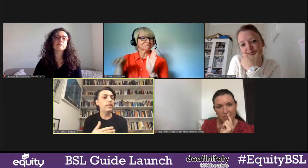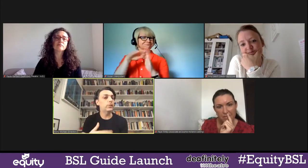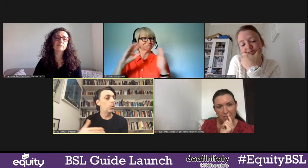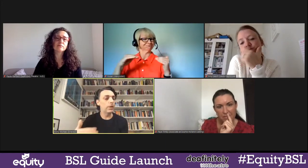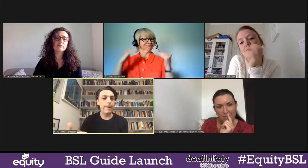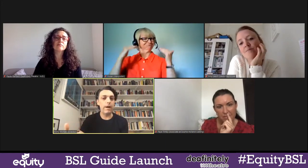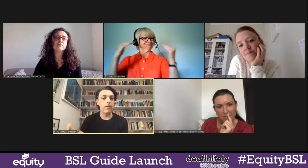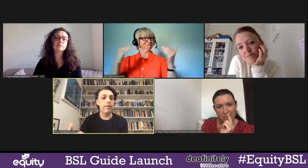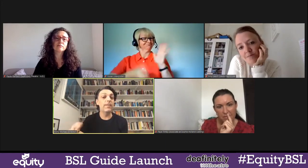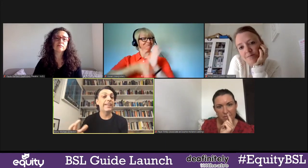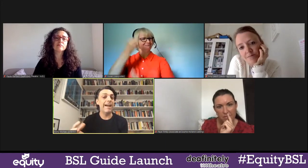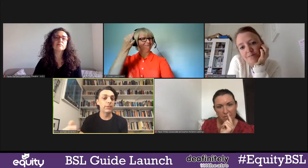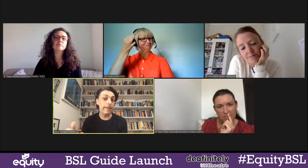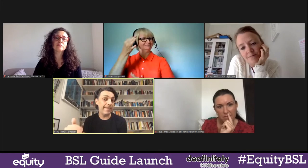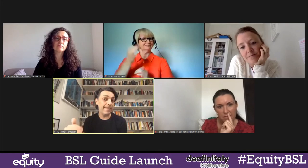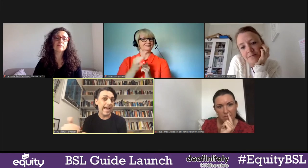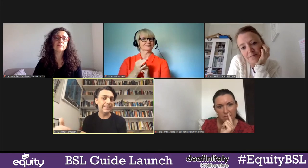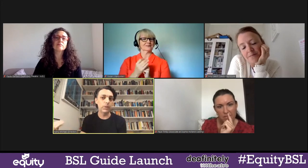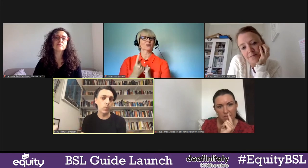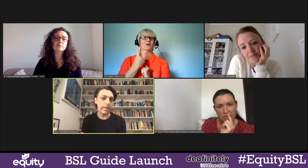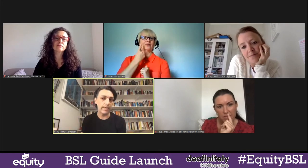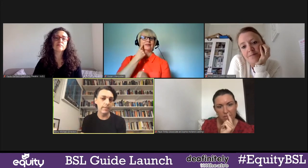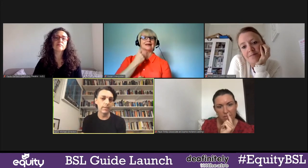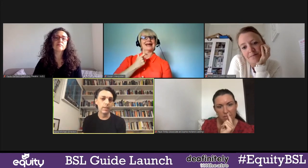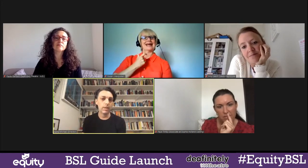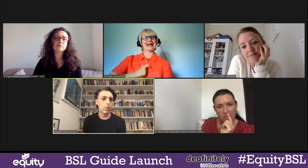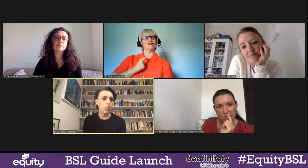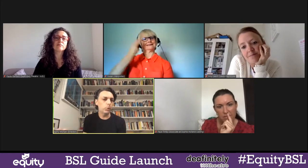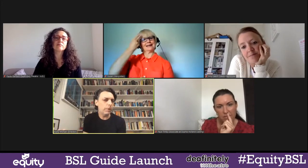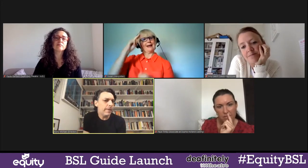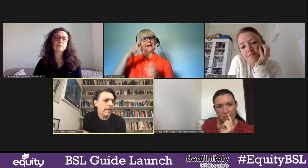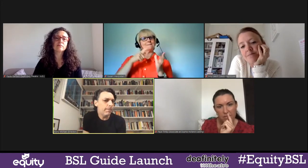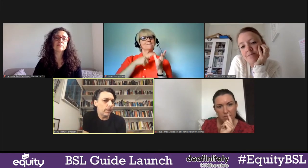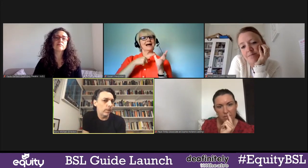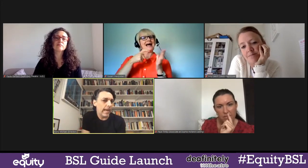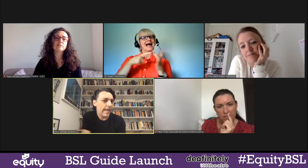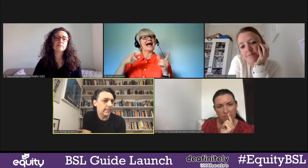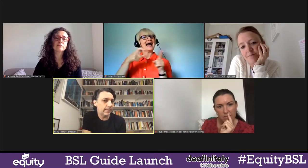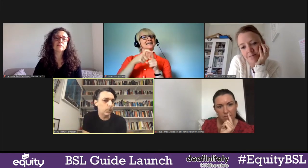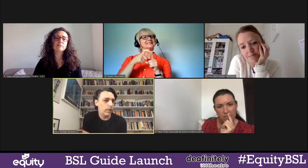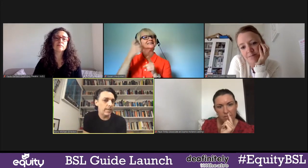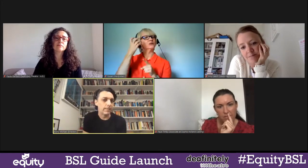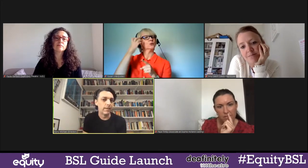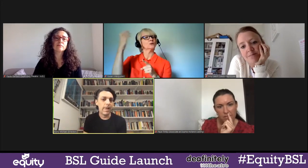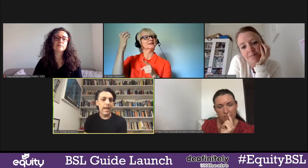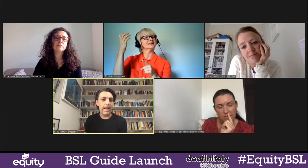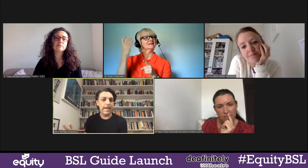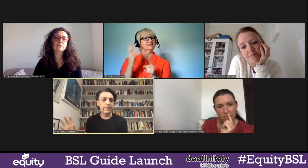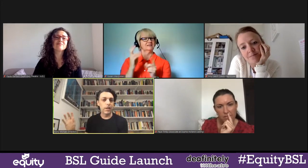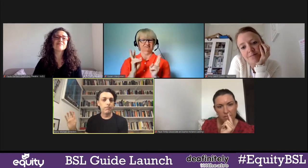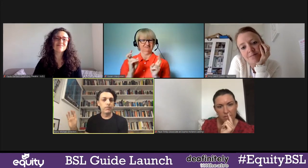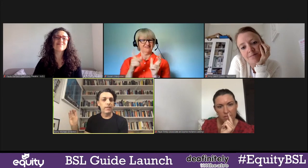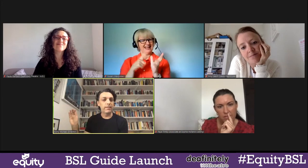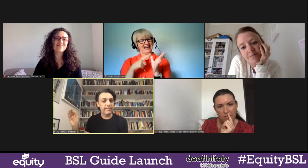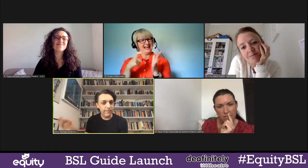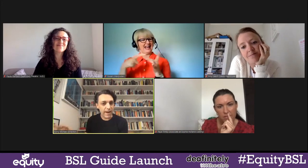talk about the character being the acid queen, what do we mean by the word acid queen? And the deaf